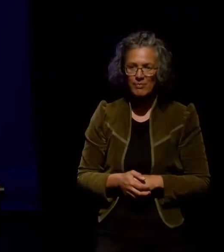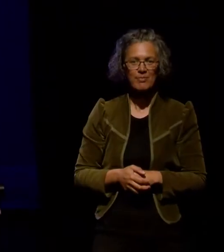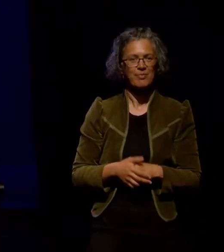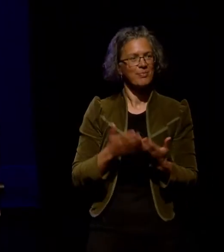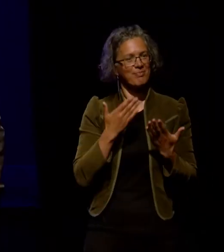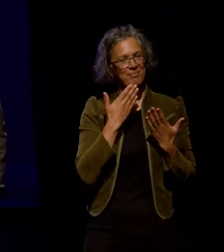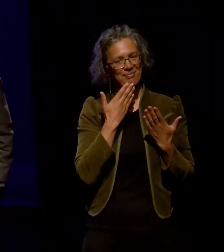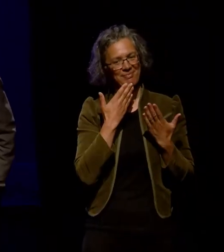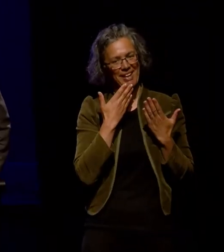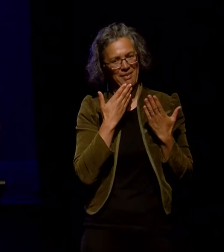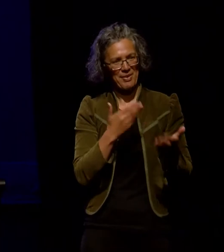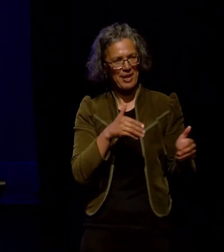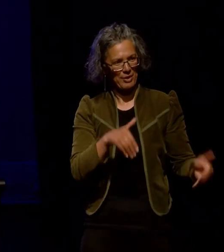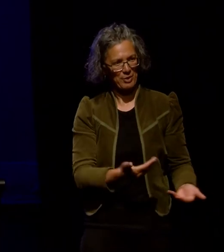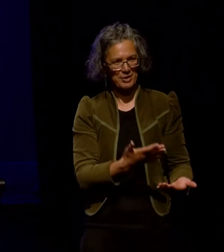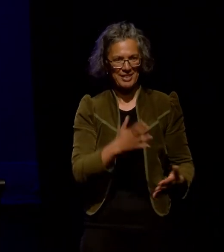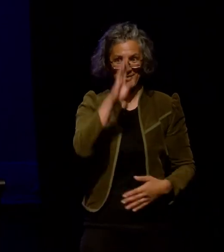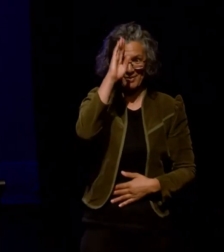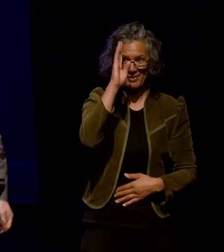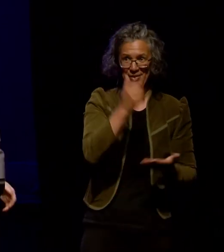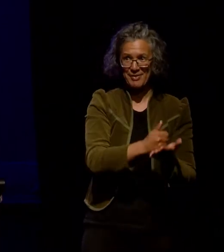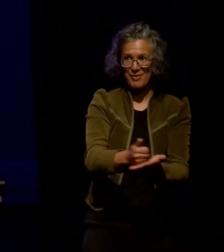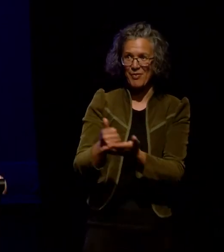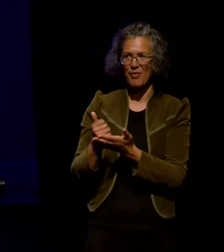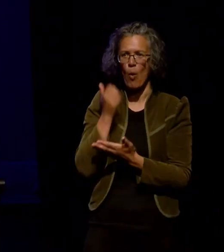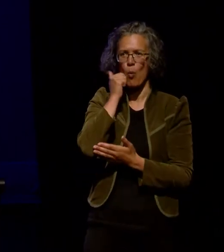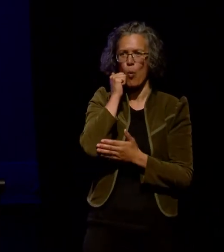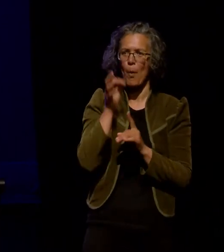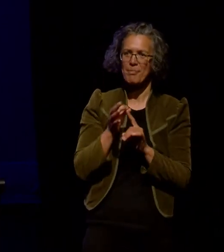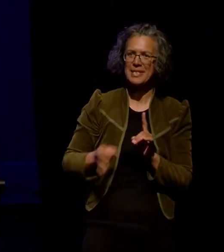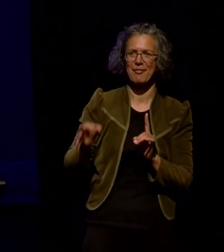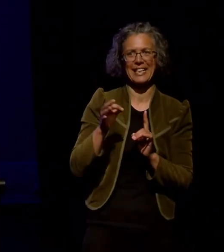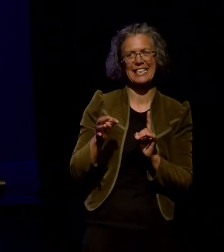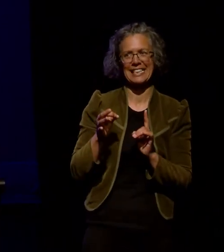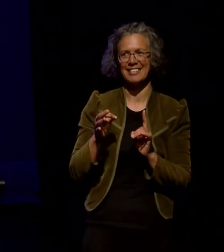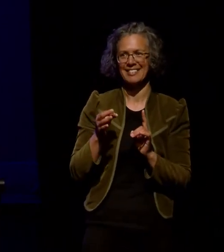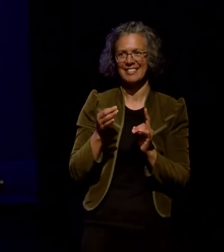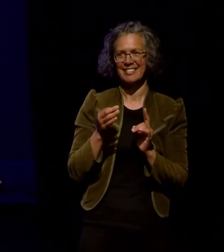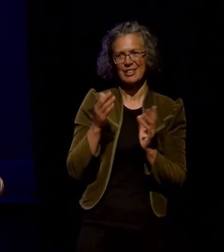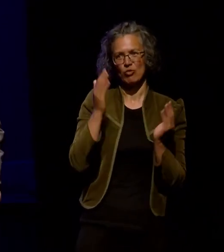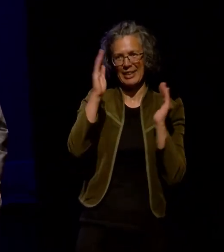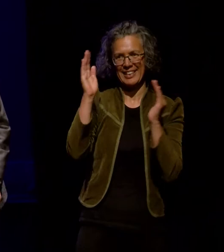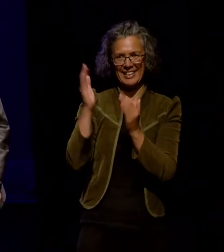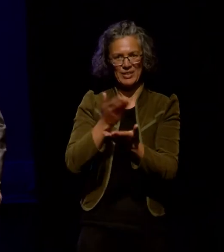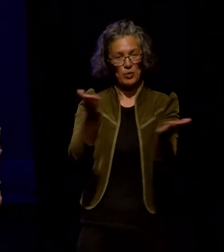Thank you, Joanna. Kia ora koutou and warm Pacific greetings to you all. I'm here to tell you about a cool project.